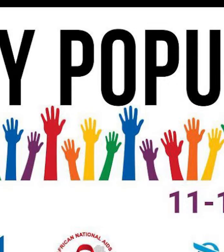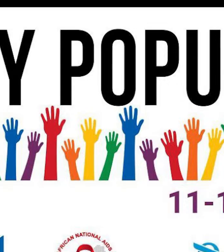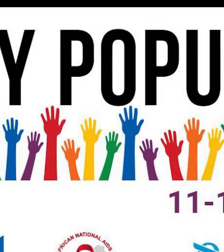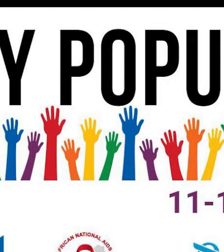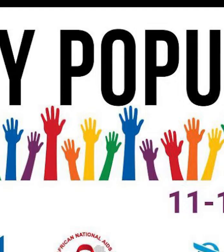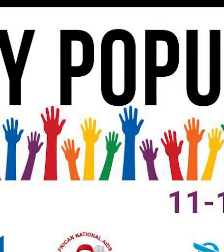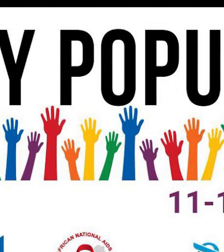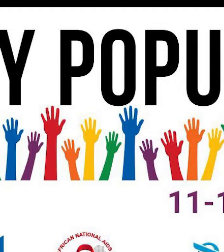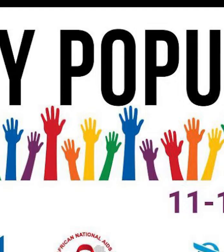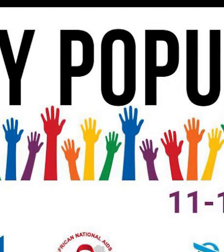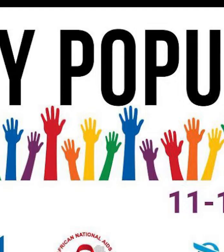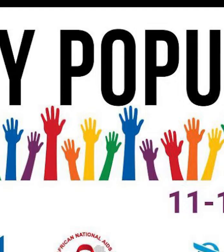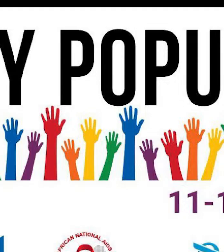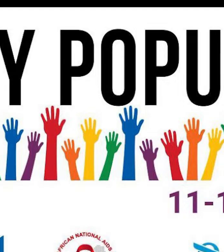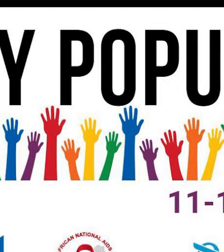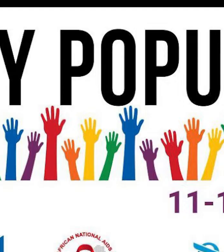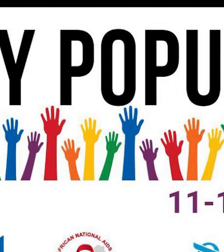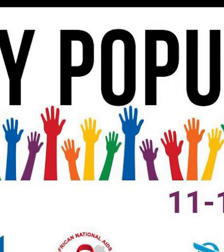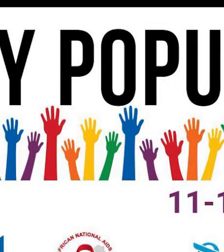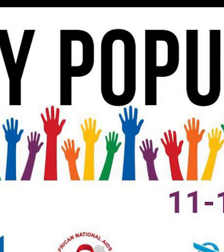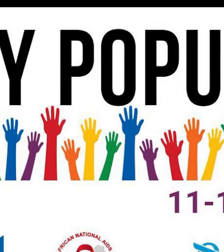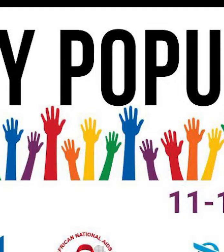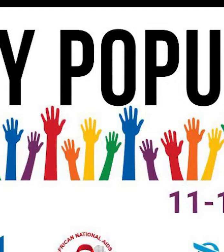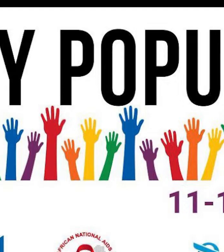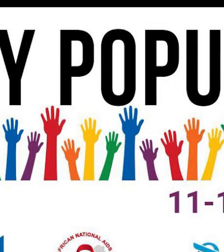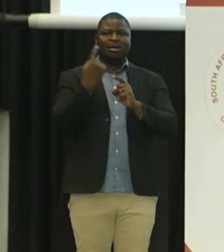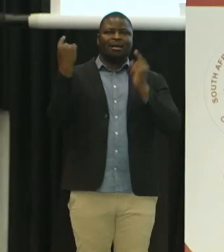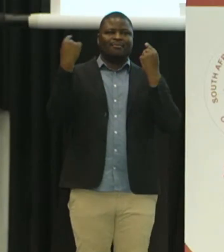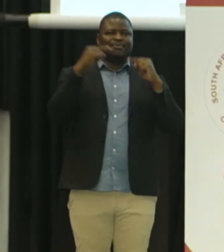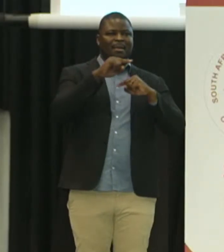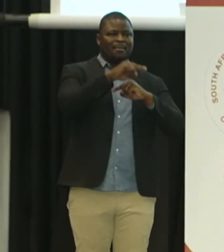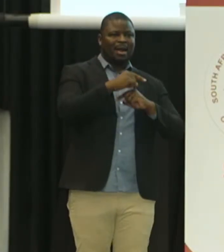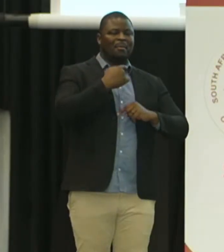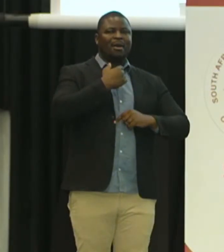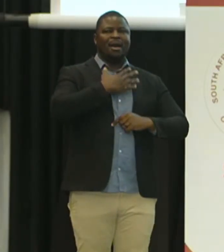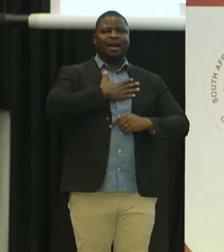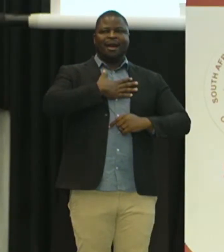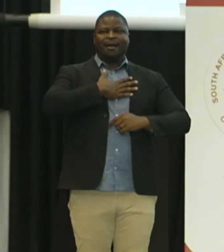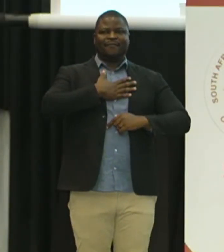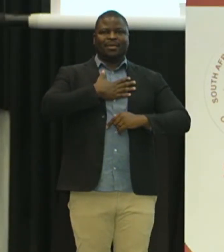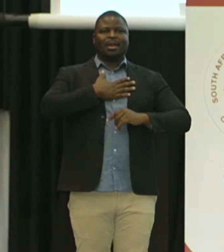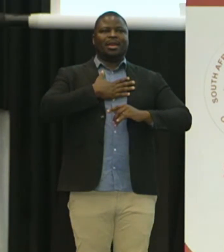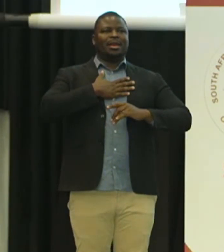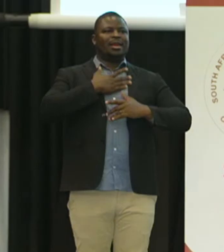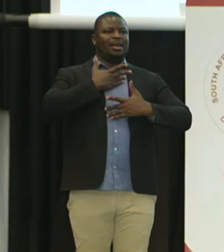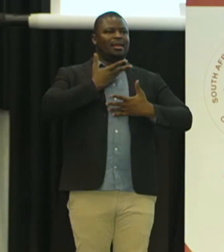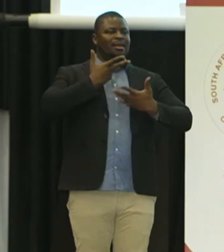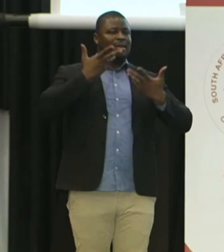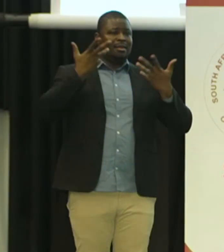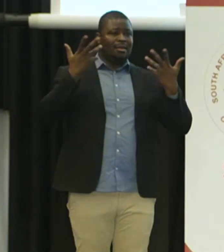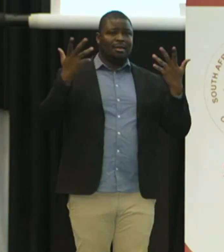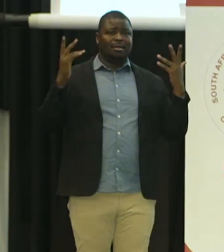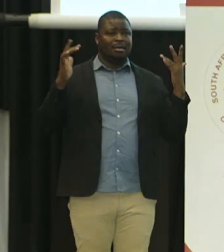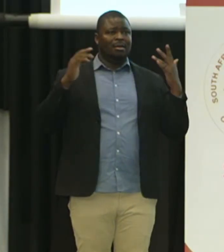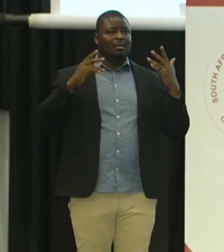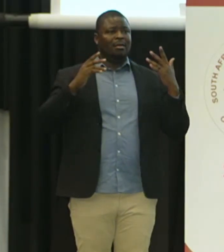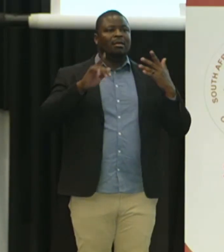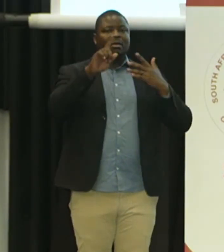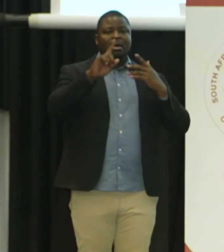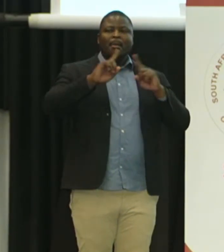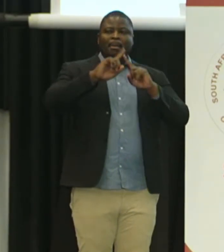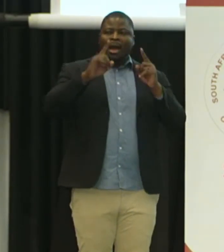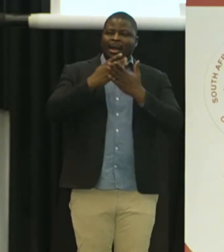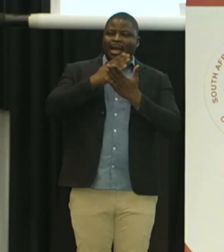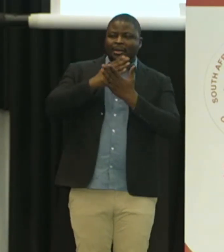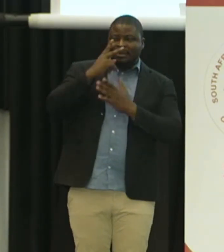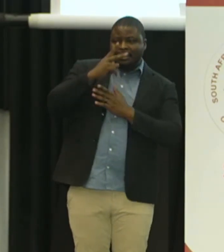quite emotionally overwhelmed when I'm here and I see all the faces, the usual suspects and some unusual ones. I